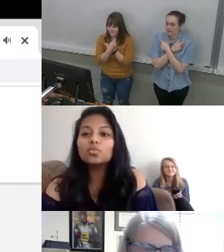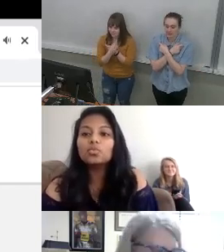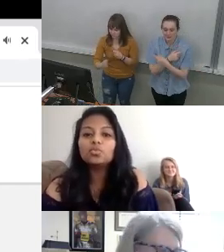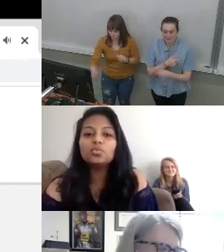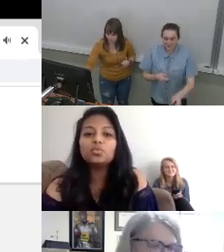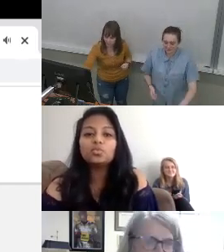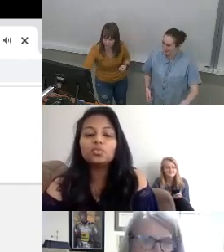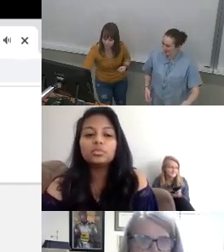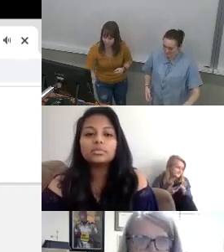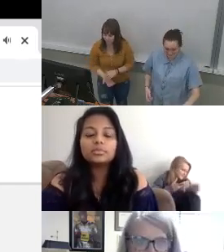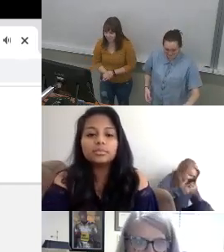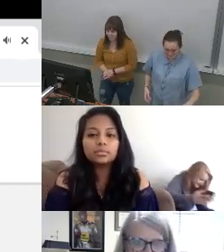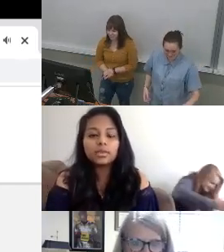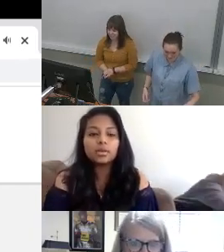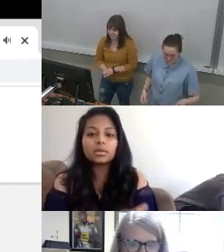Okay, it's our turn.